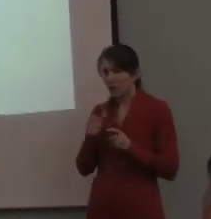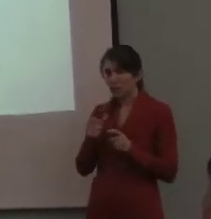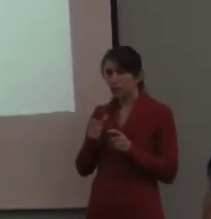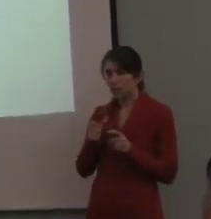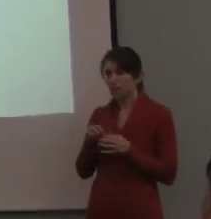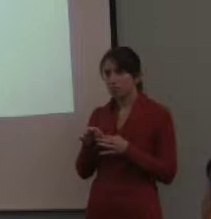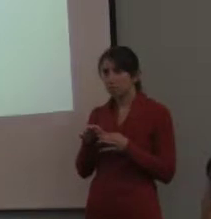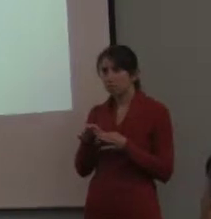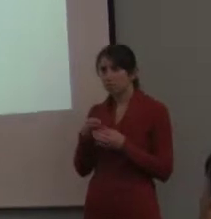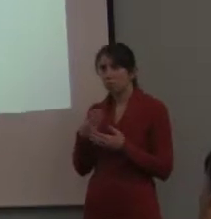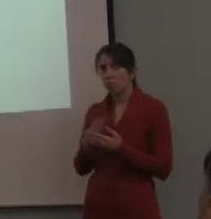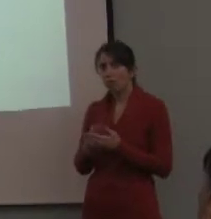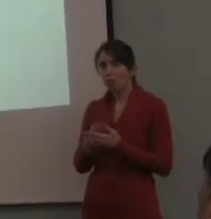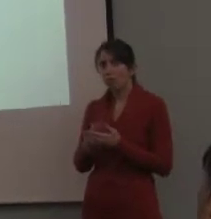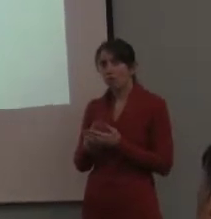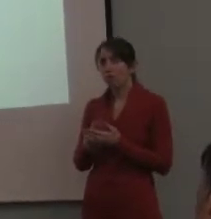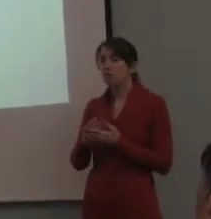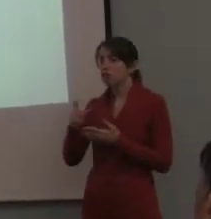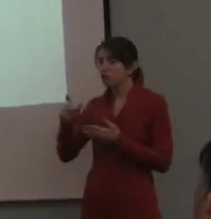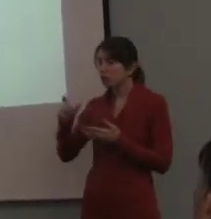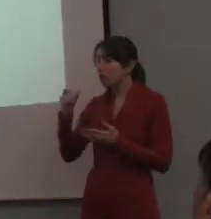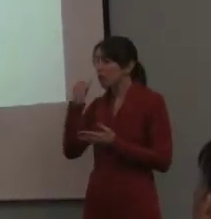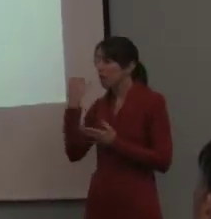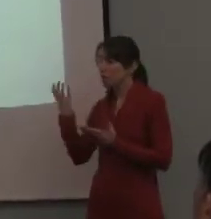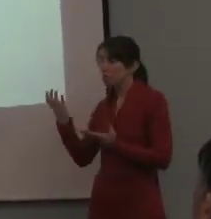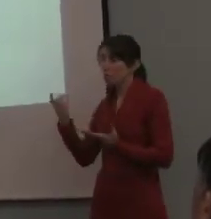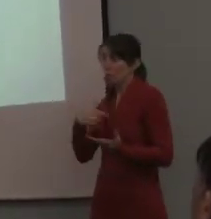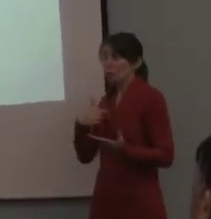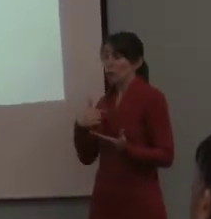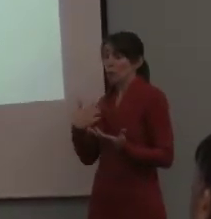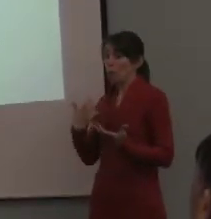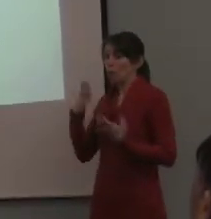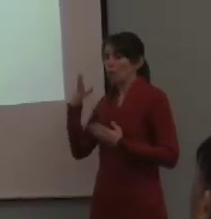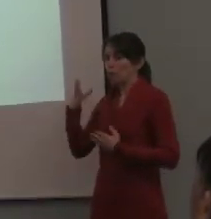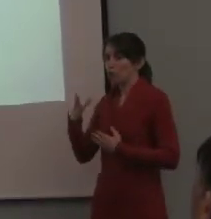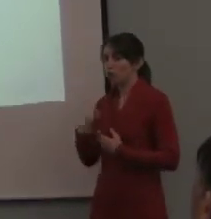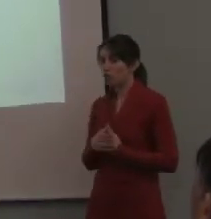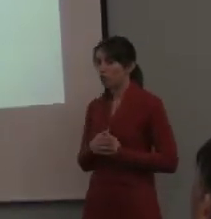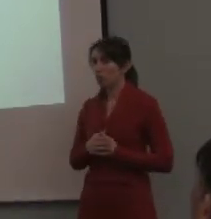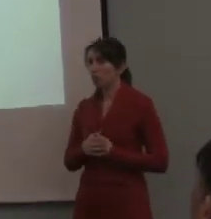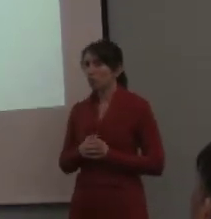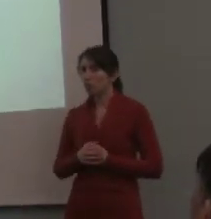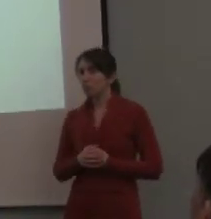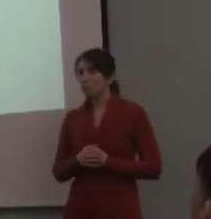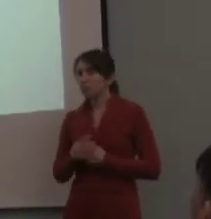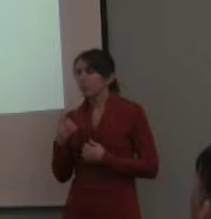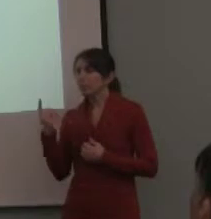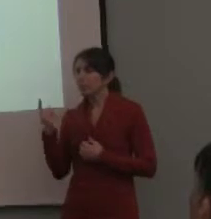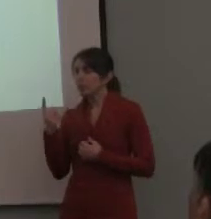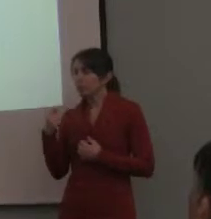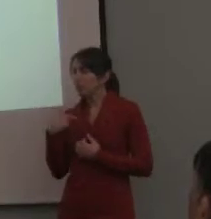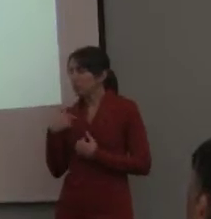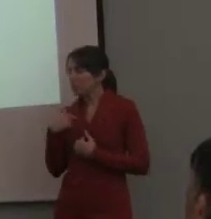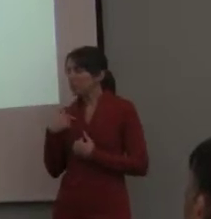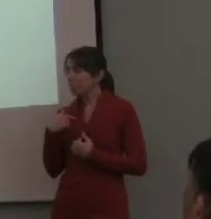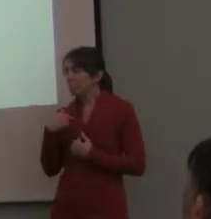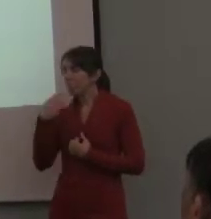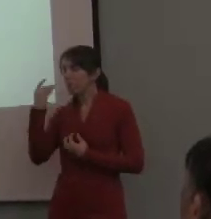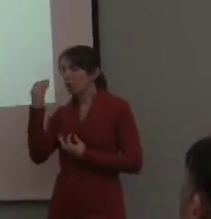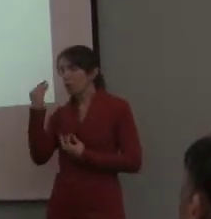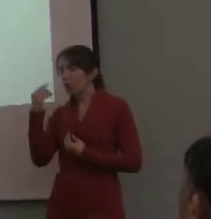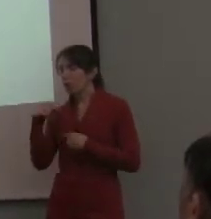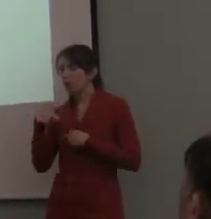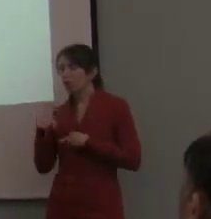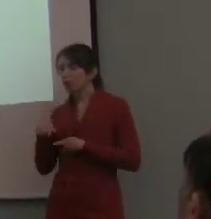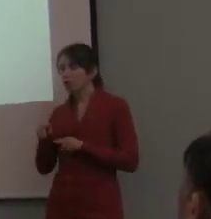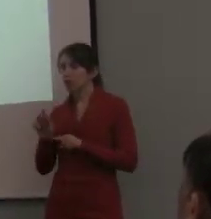or should be if we want to have a future. And something that just occurs to me is, during our